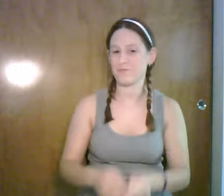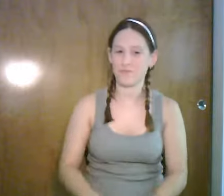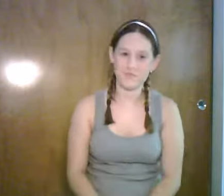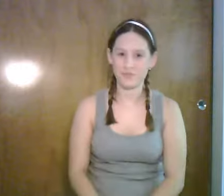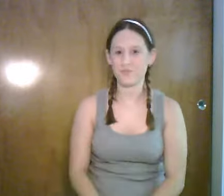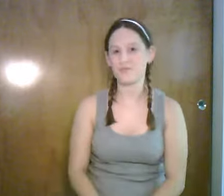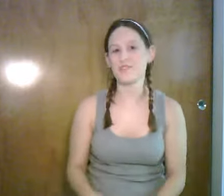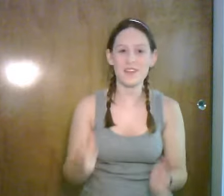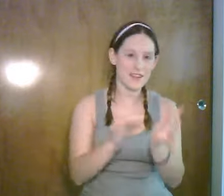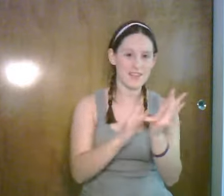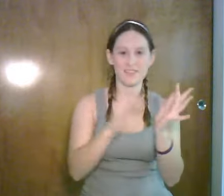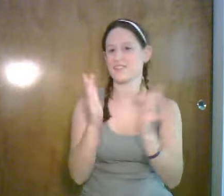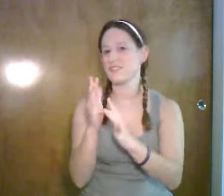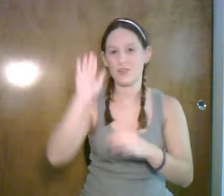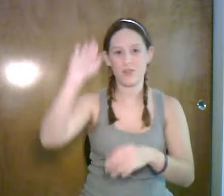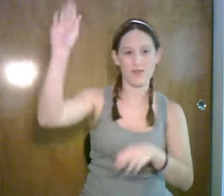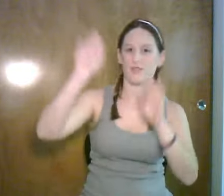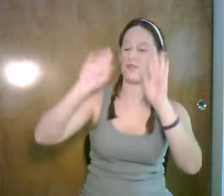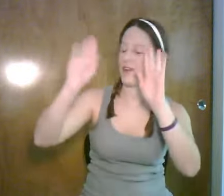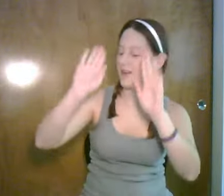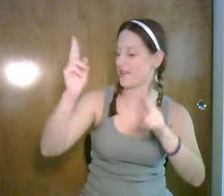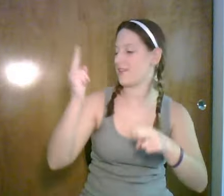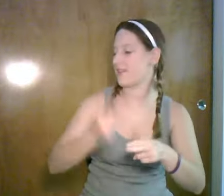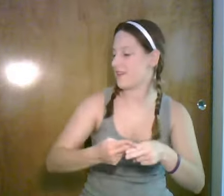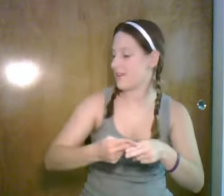Jesus, your great name